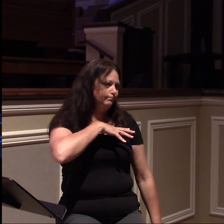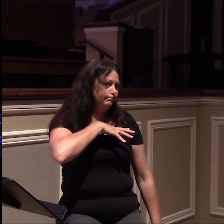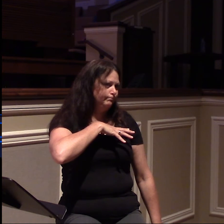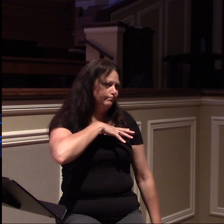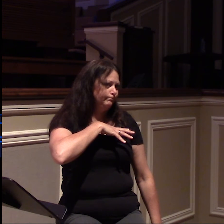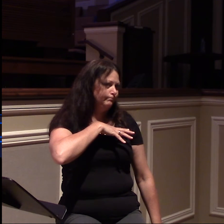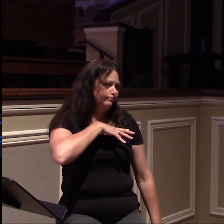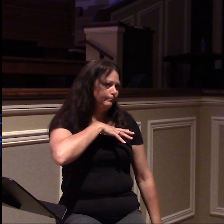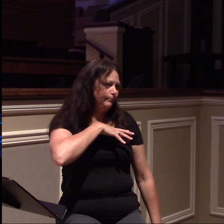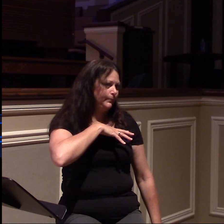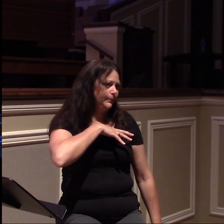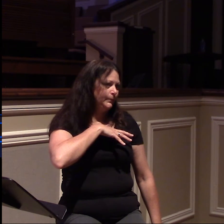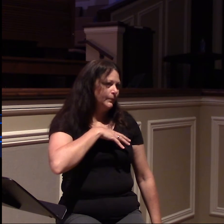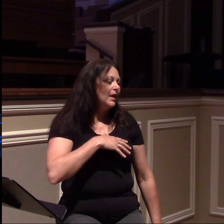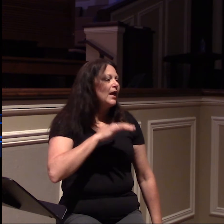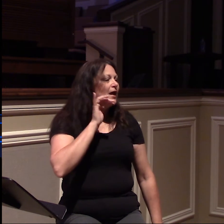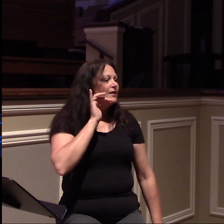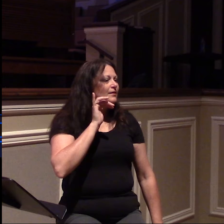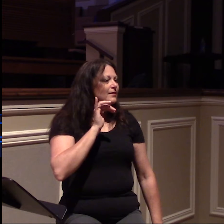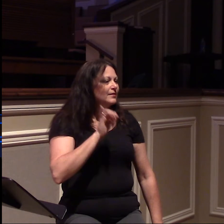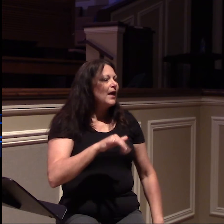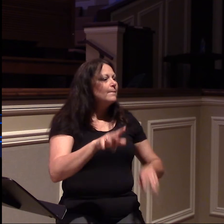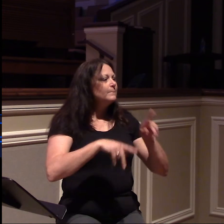And he had been called out for that error.